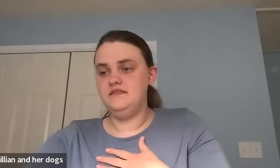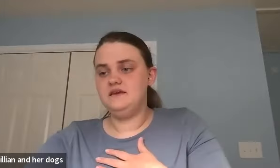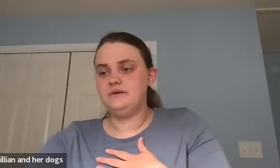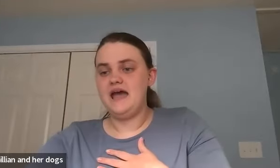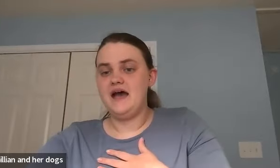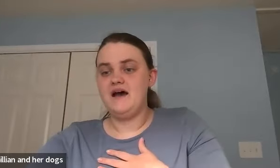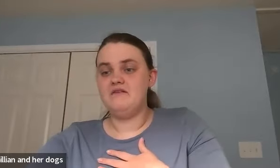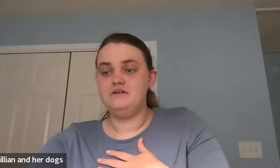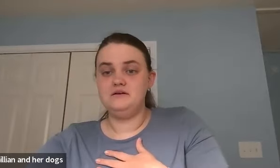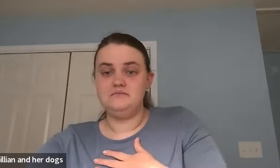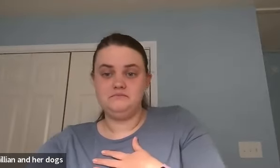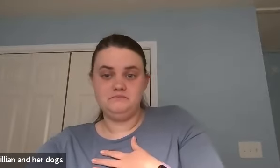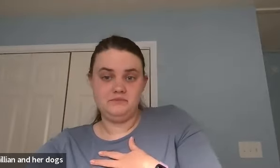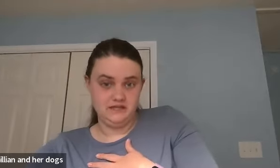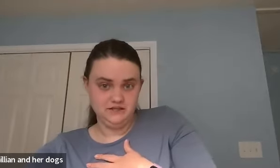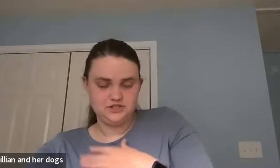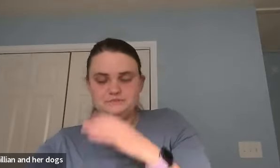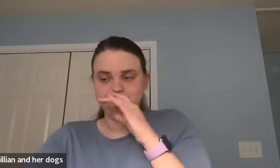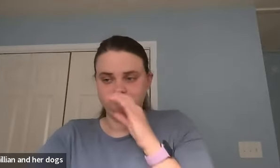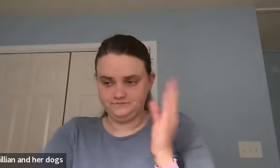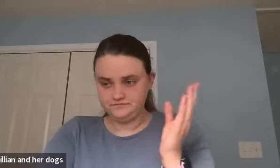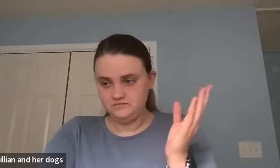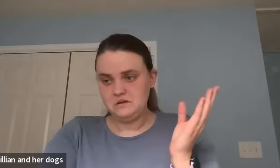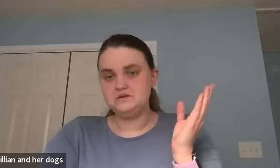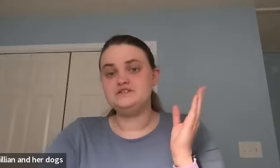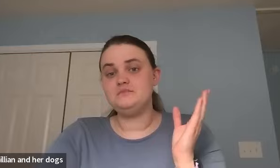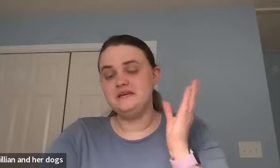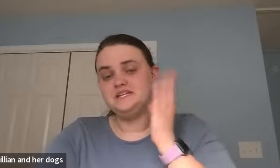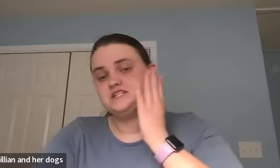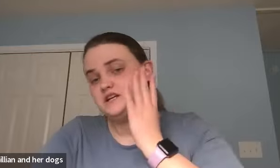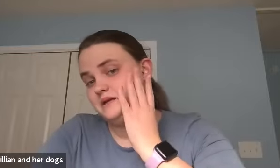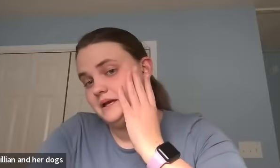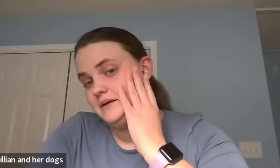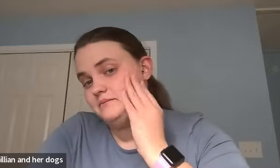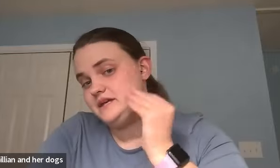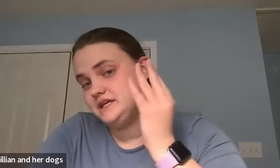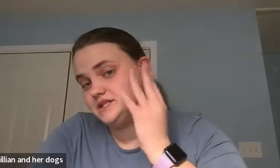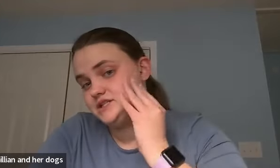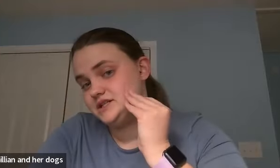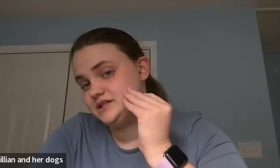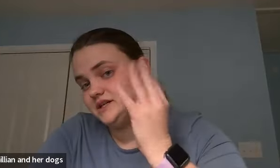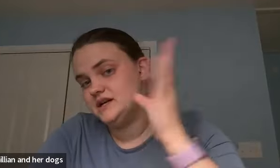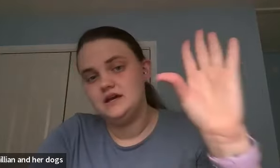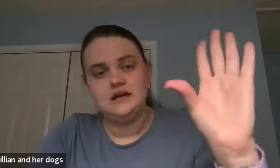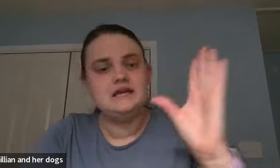Then we have peach. So peach is going to be peach. It's